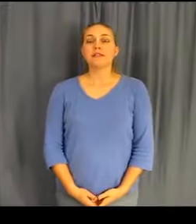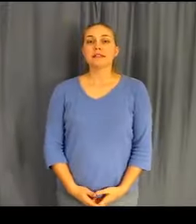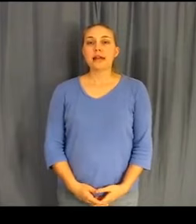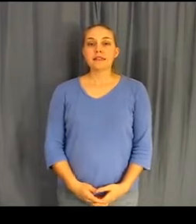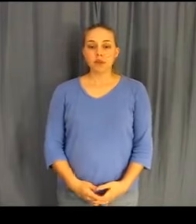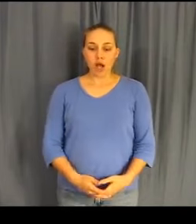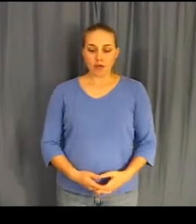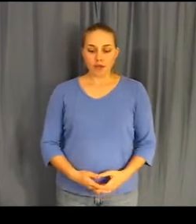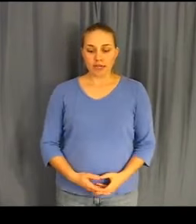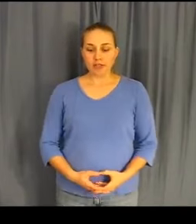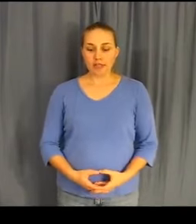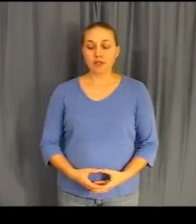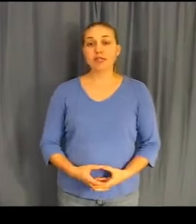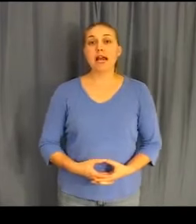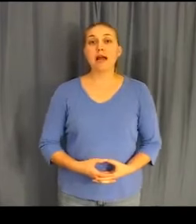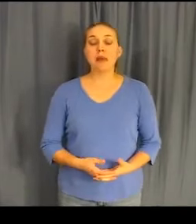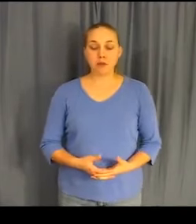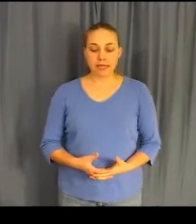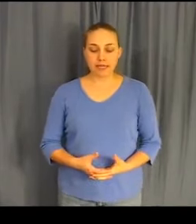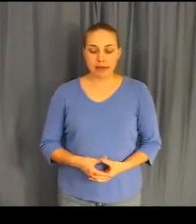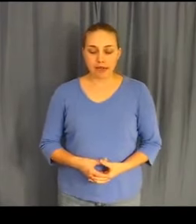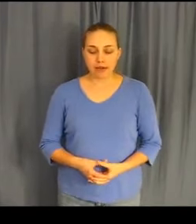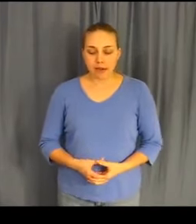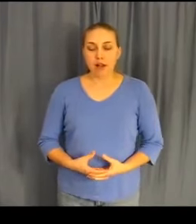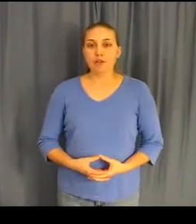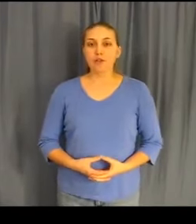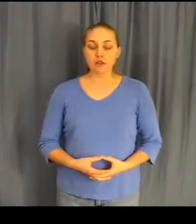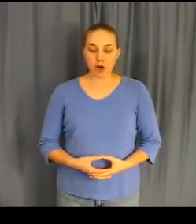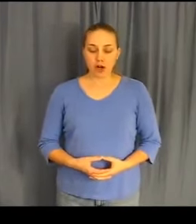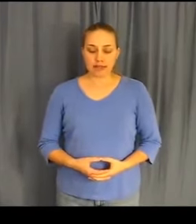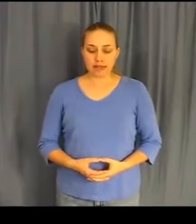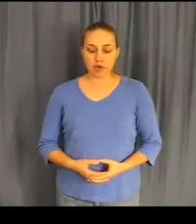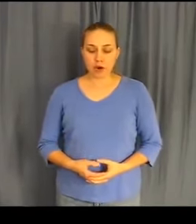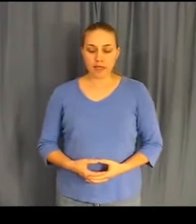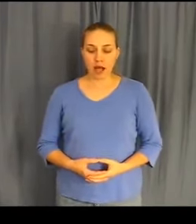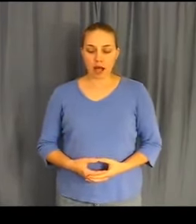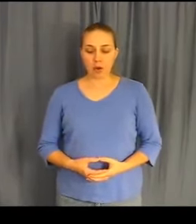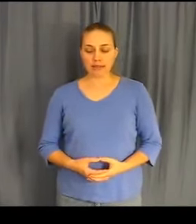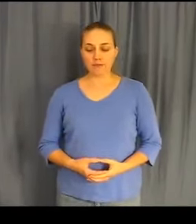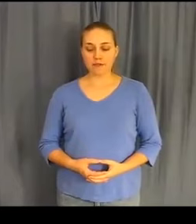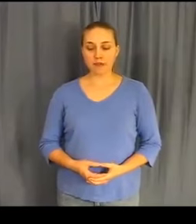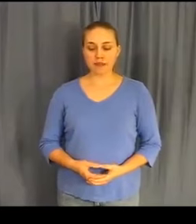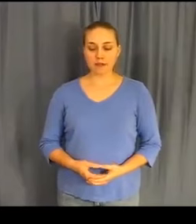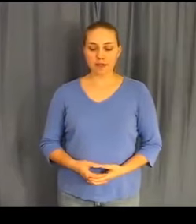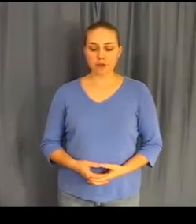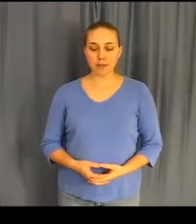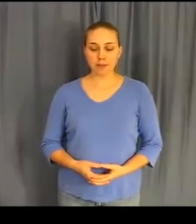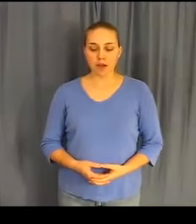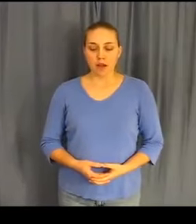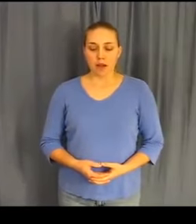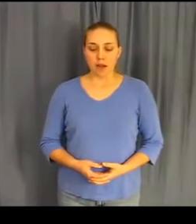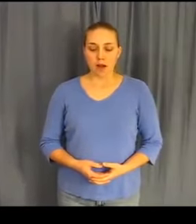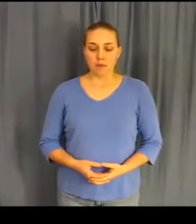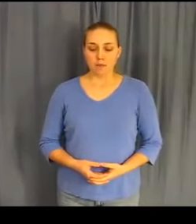This is Classical Conversations History Timeline Week 11. The first card says Norman Conquest and Feudalism in Europe.